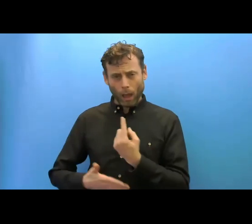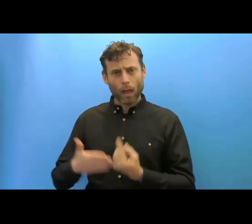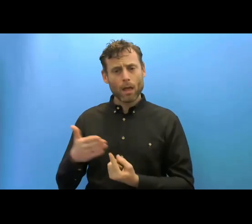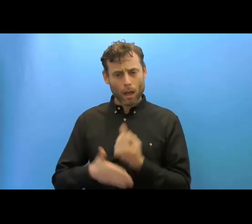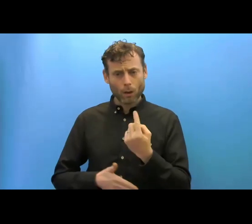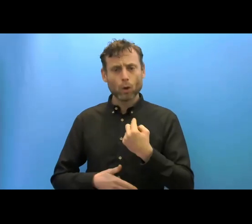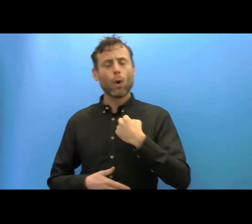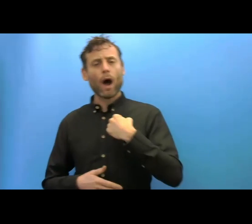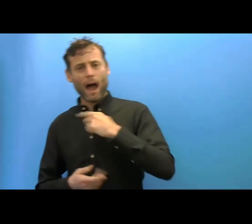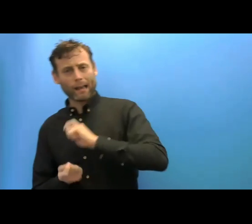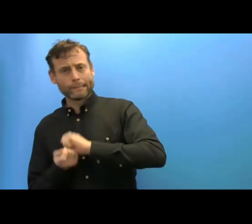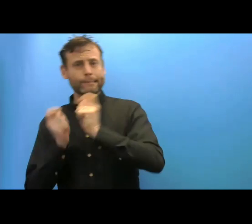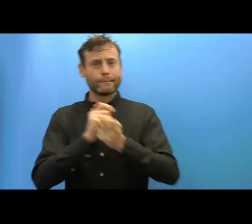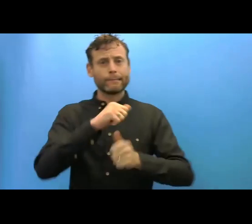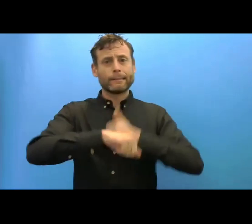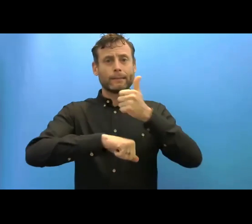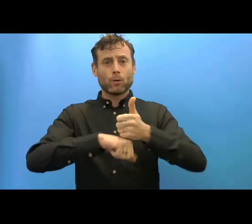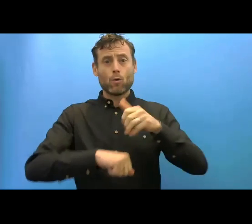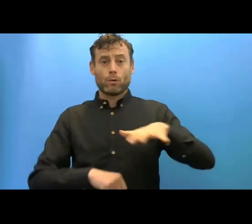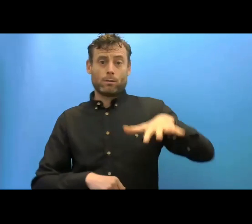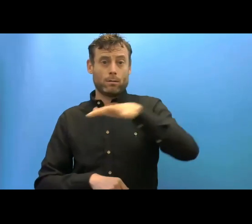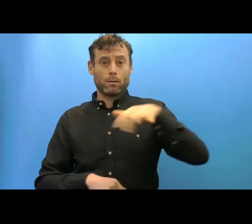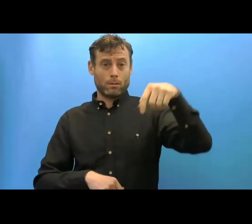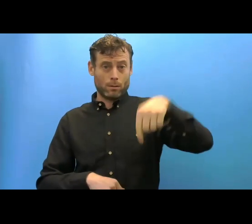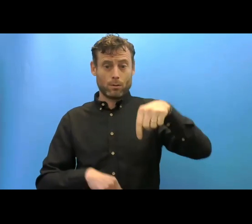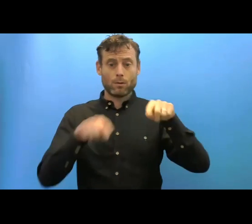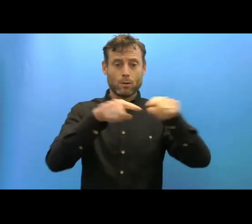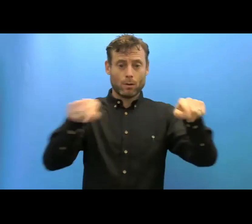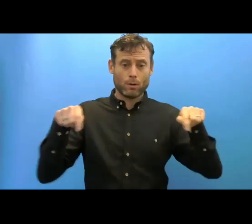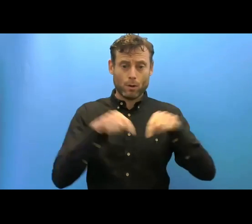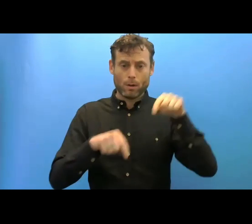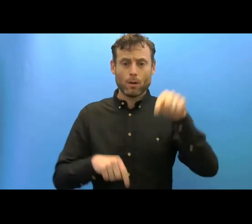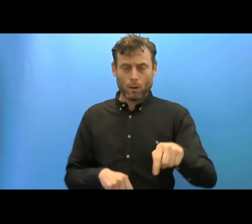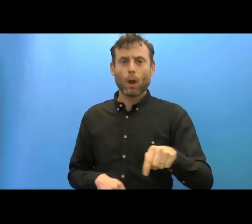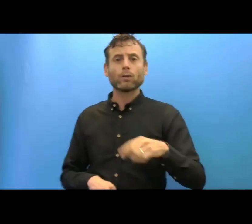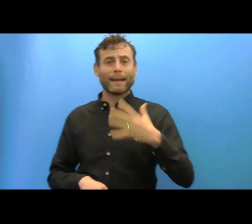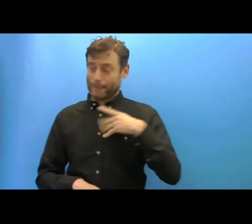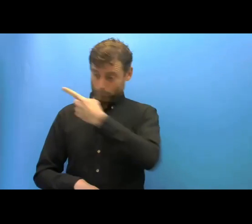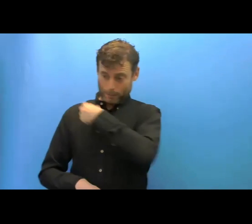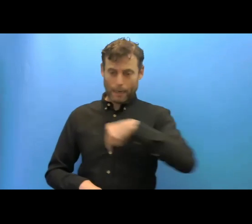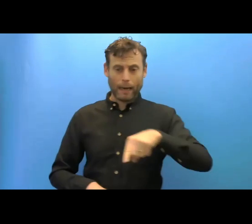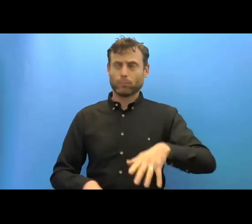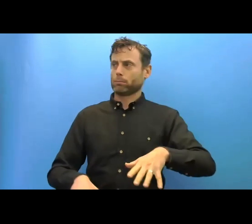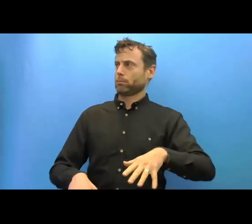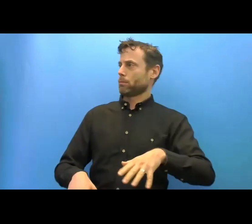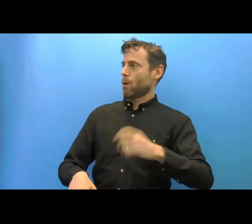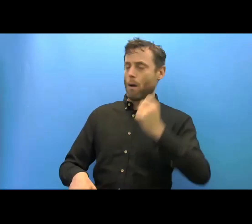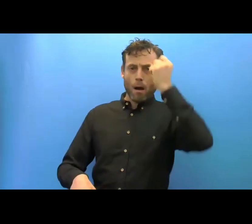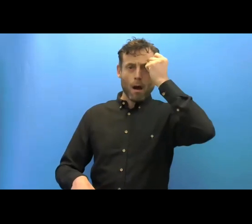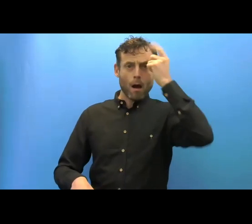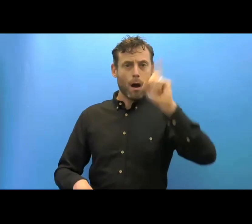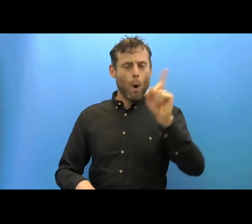explored designing a space that needed to be experienced to be understood, a space that able-bodied